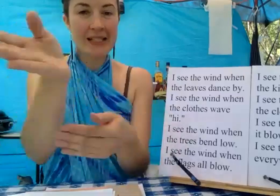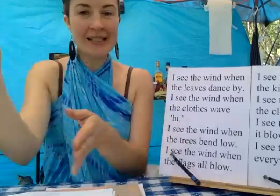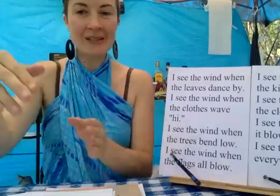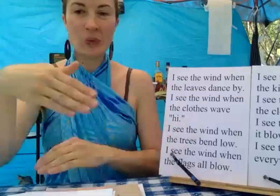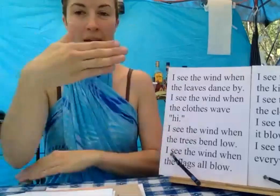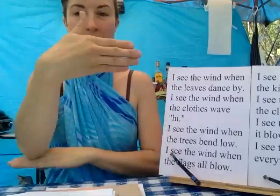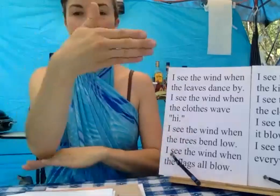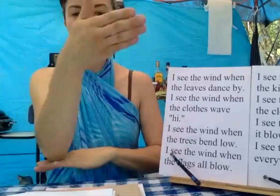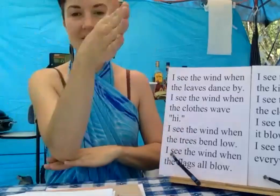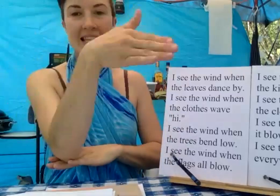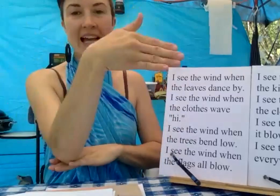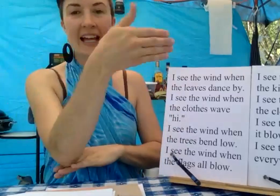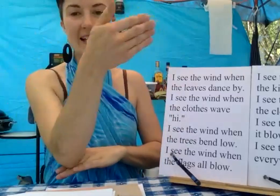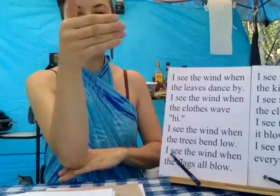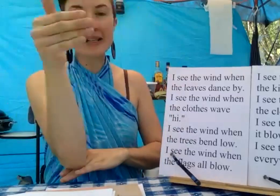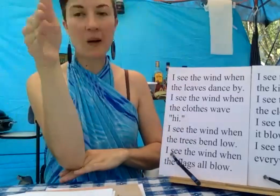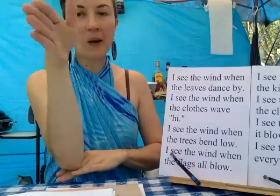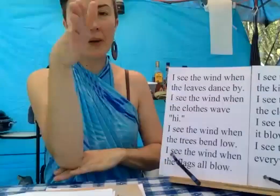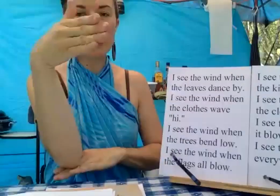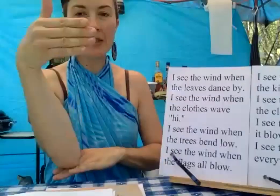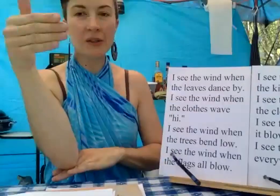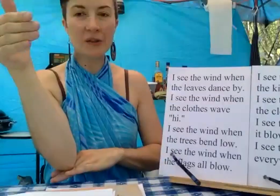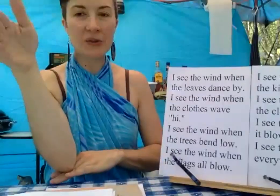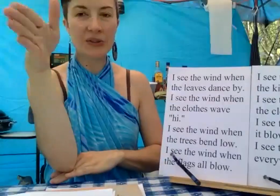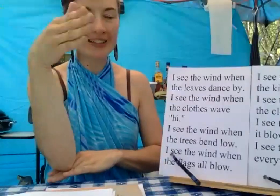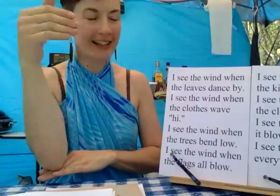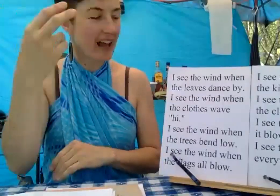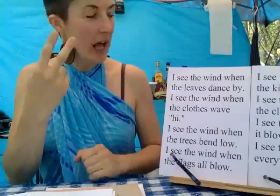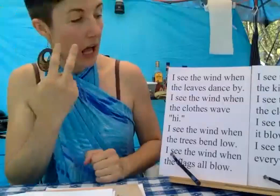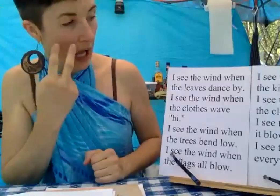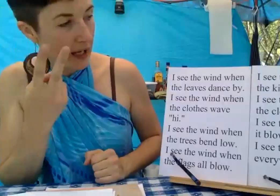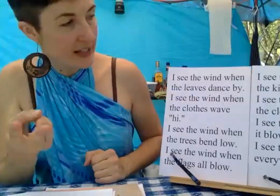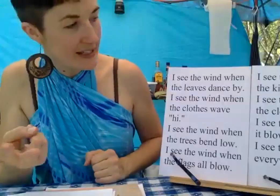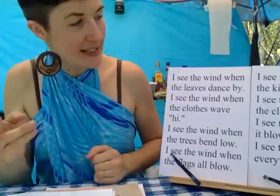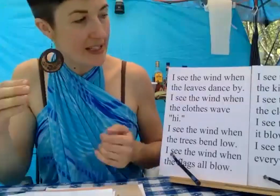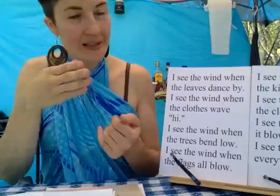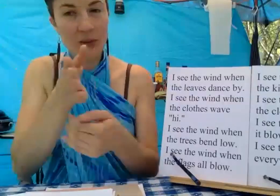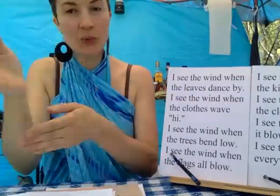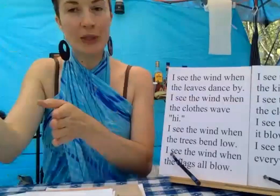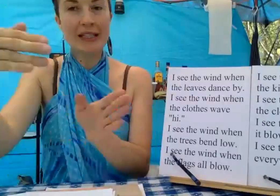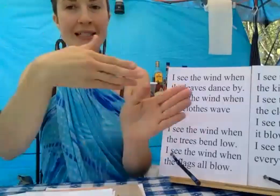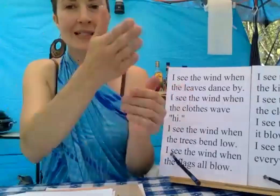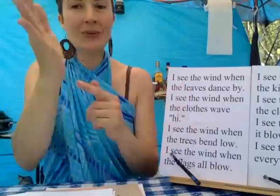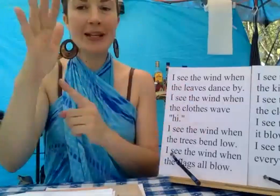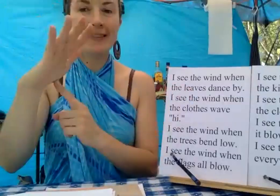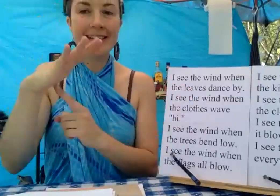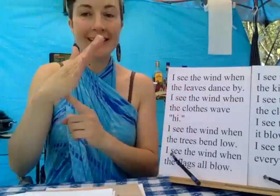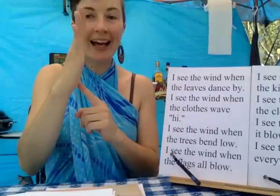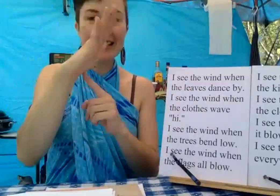wind when the flags all blow. I see the wind when the